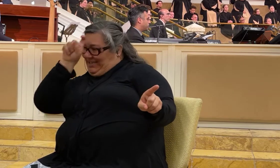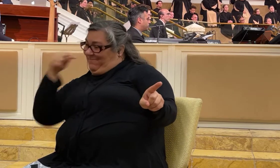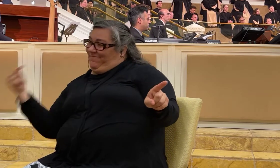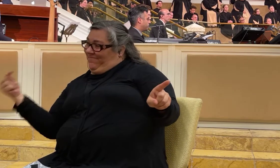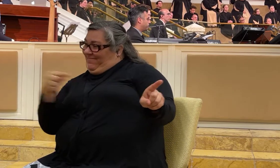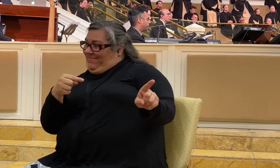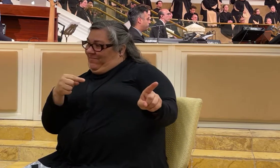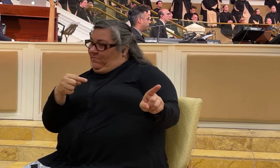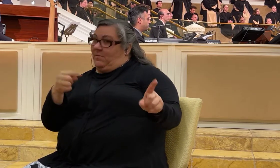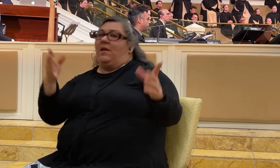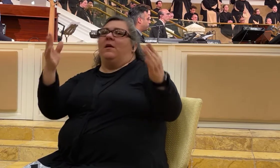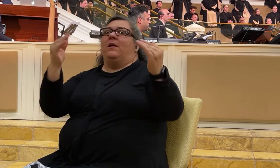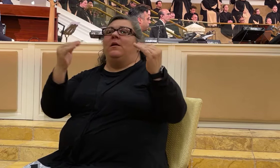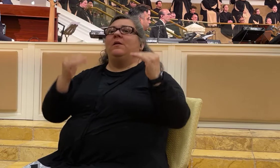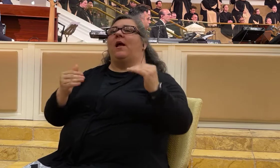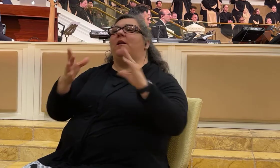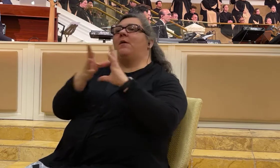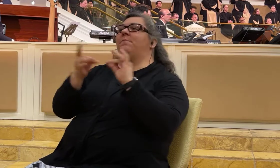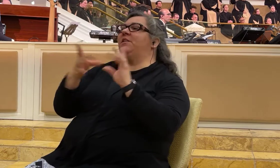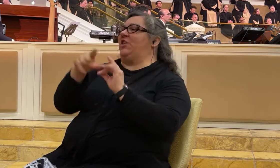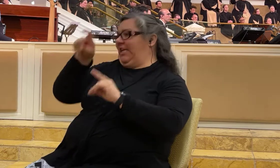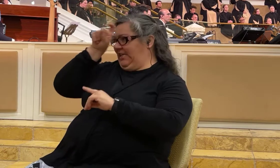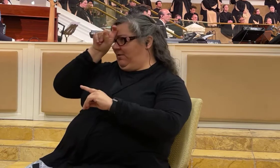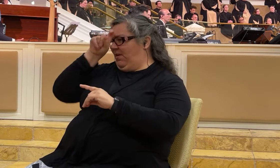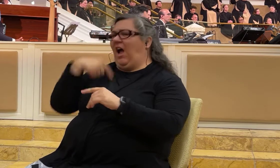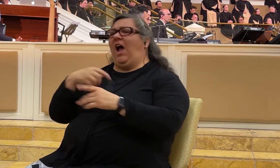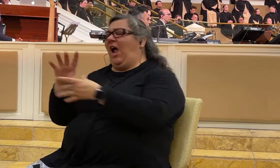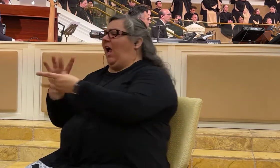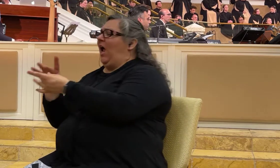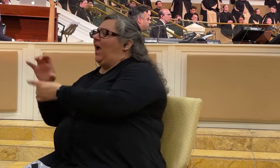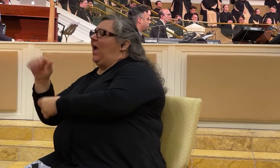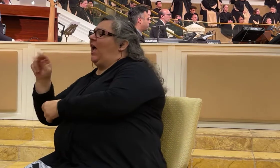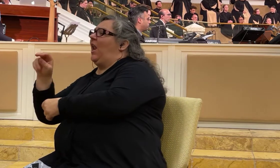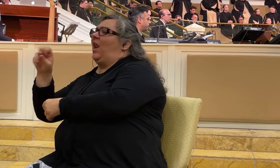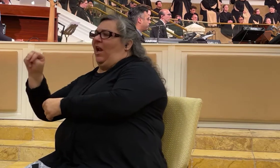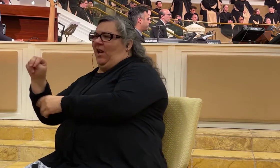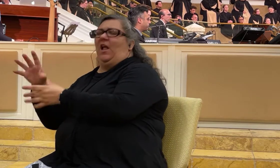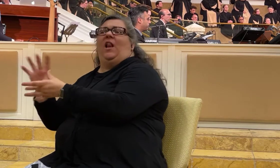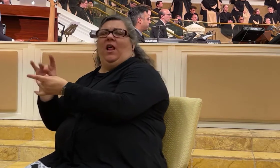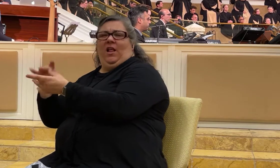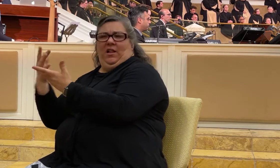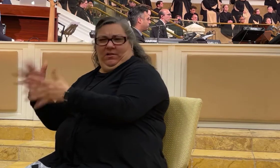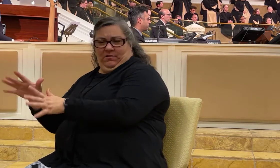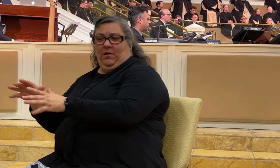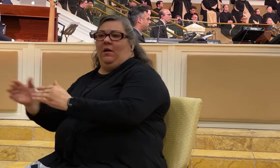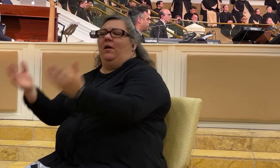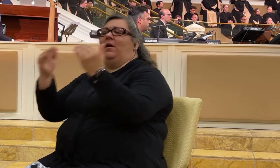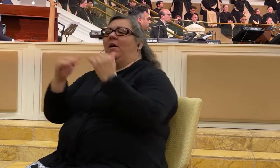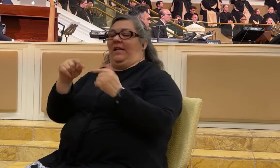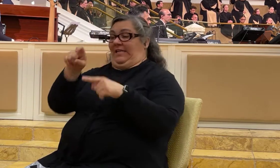talk about Egypt a little bit tonight. I'll talk about Canaan a little bit. Egypt